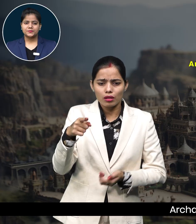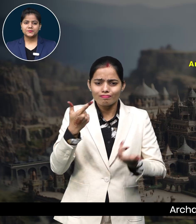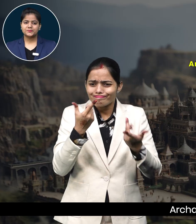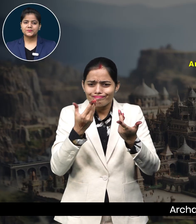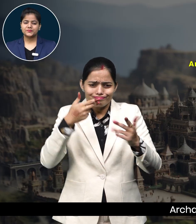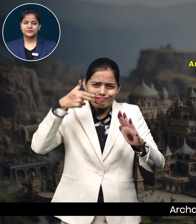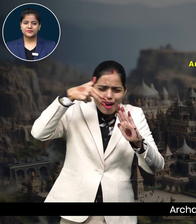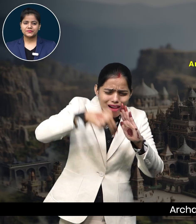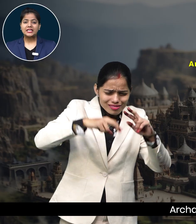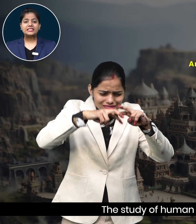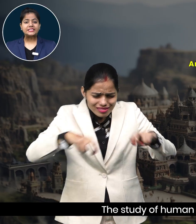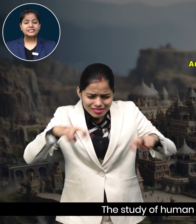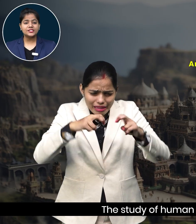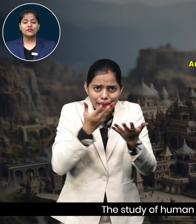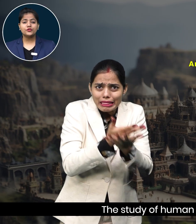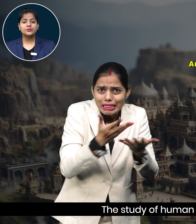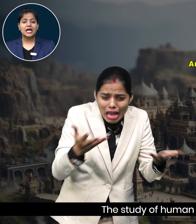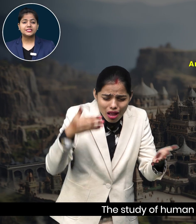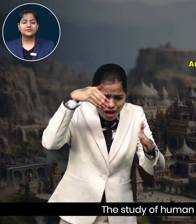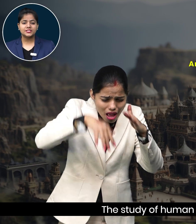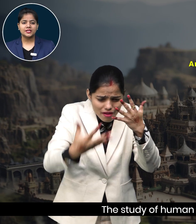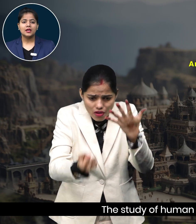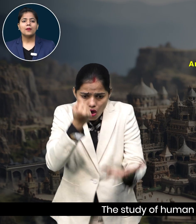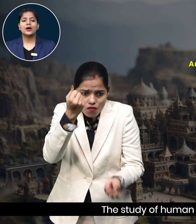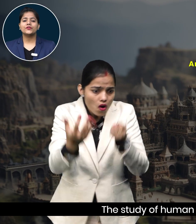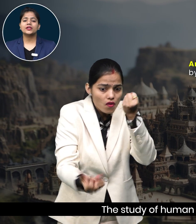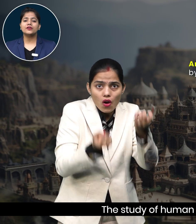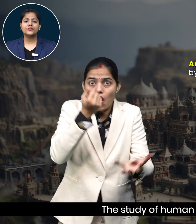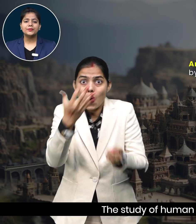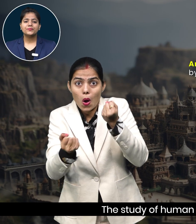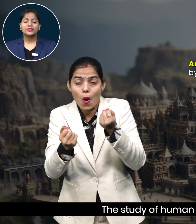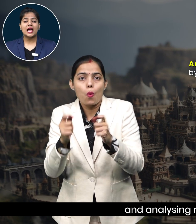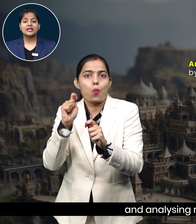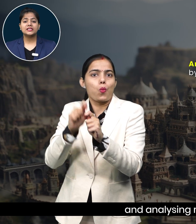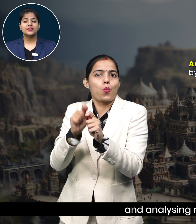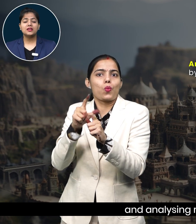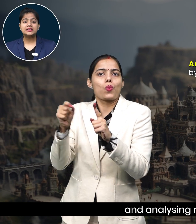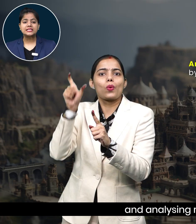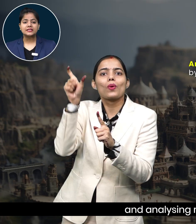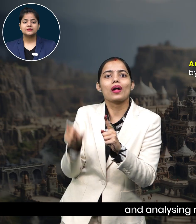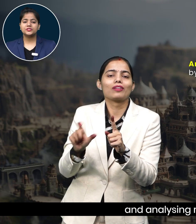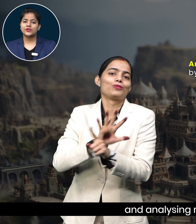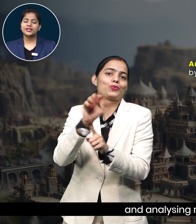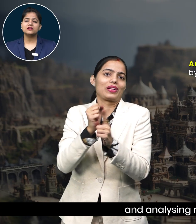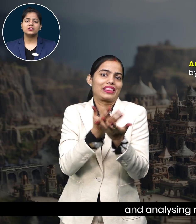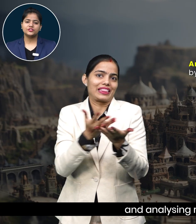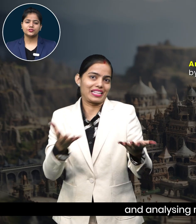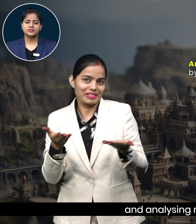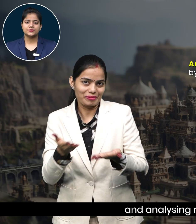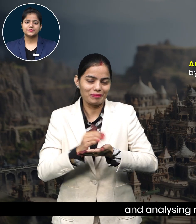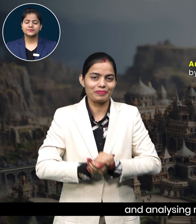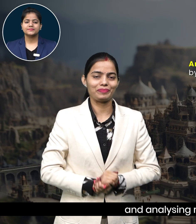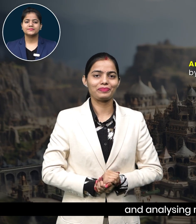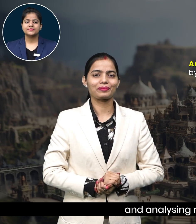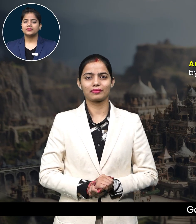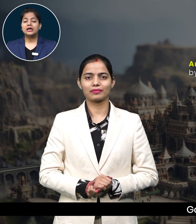Archaeology. The study of human activity by recovering and analyzing material